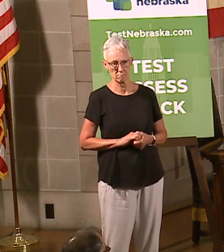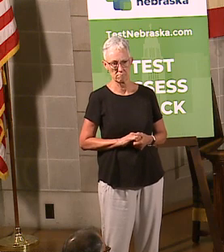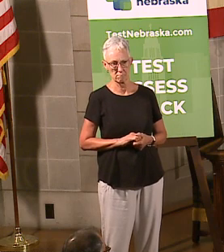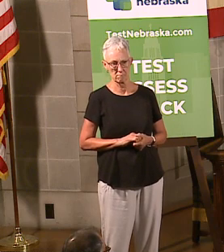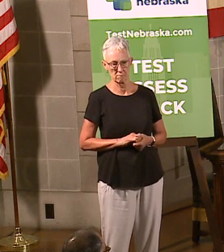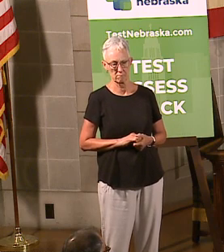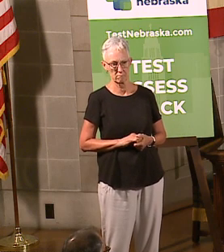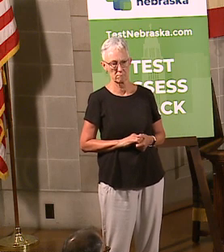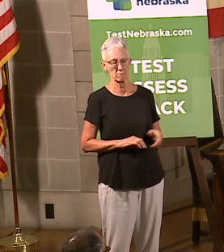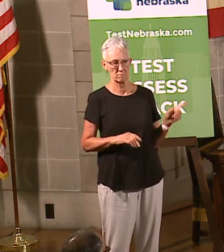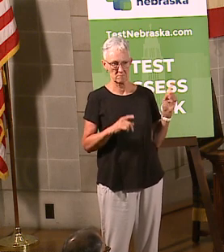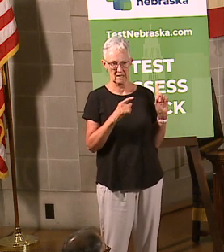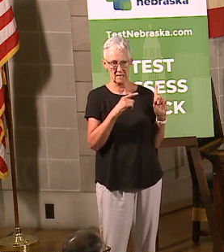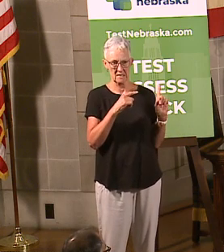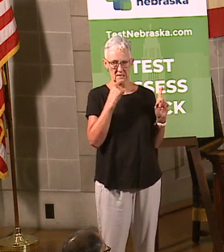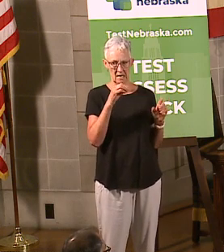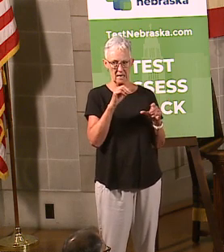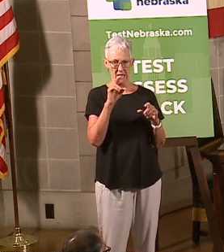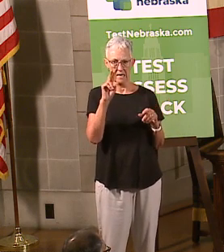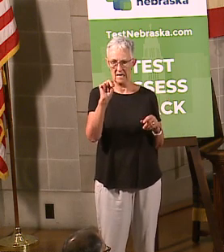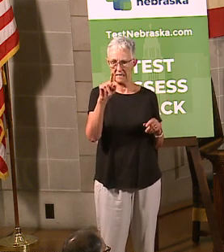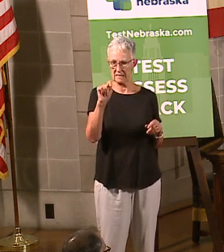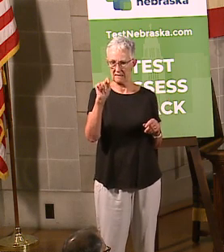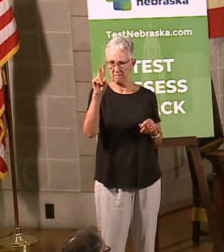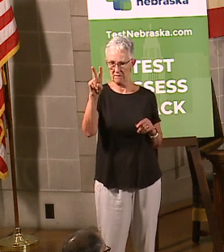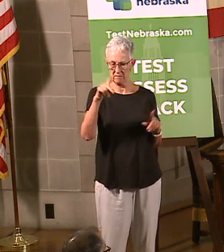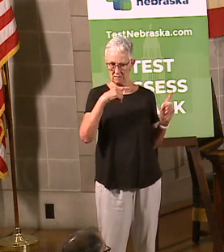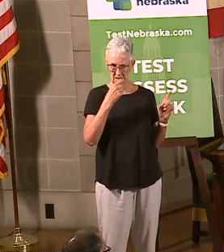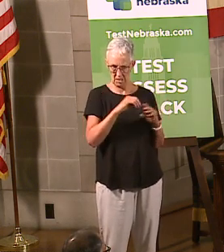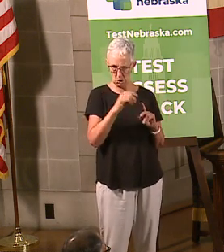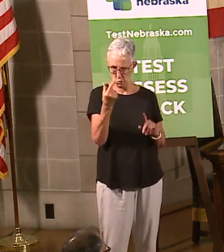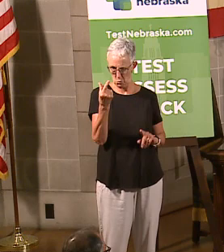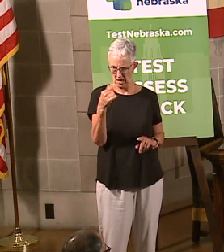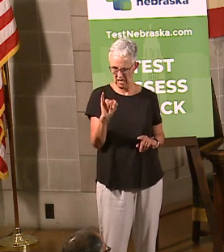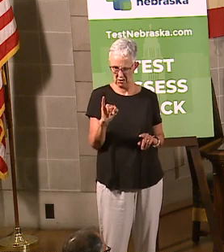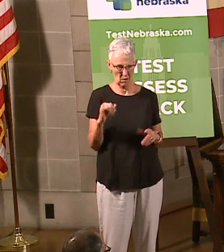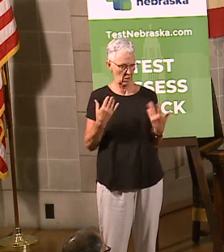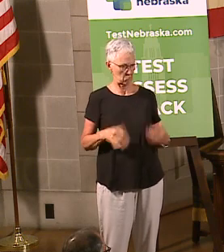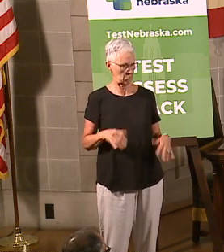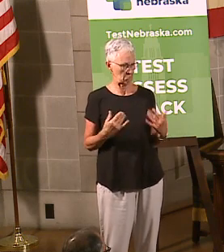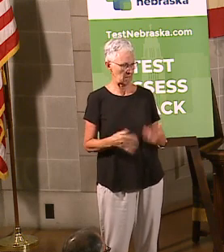to phase 3? So Steve White with NTV wants to know, with Central District being